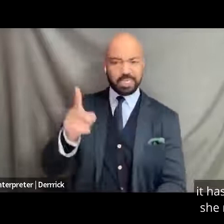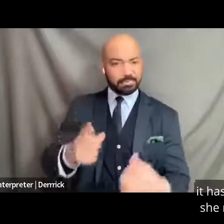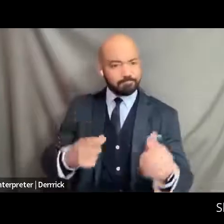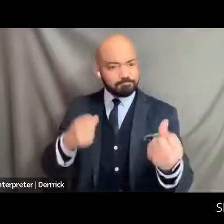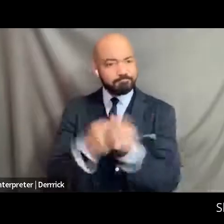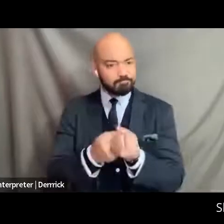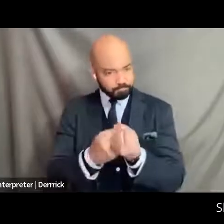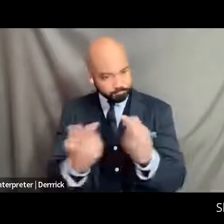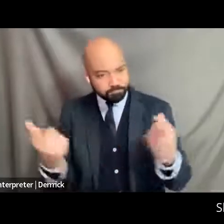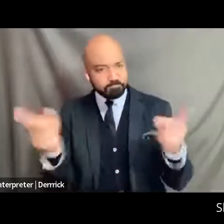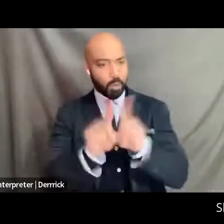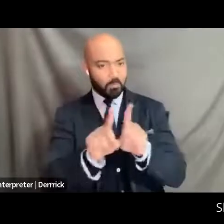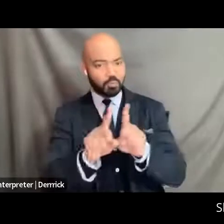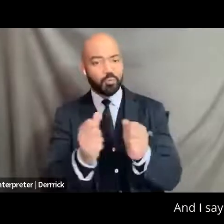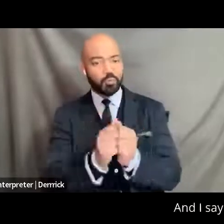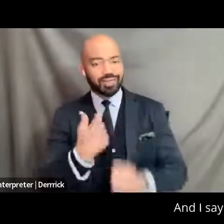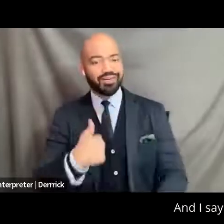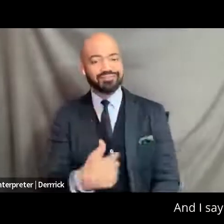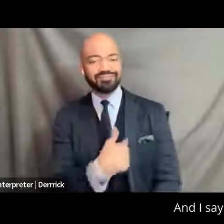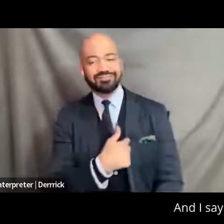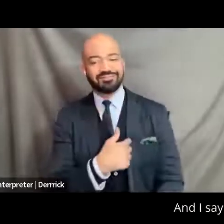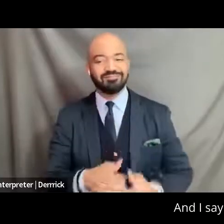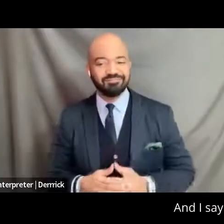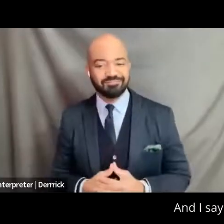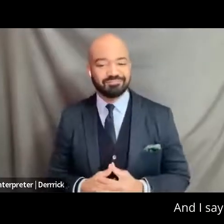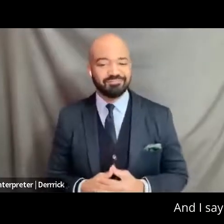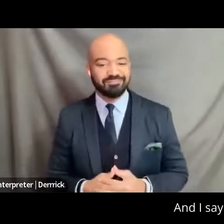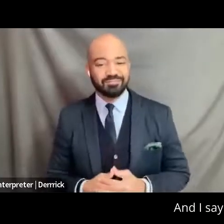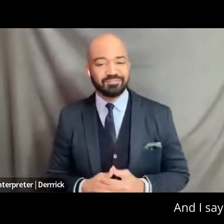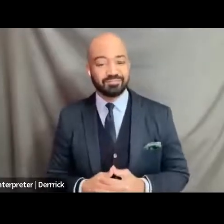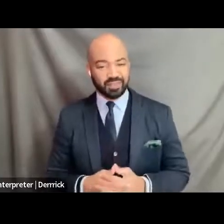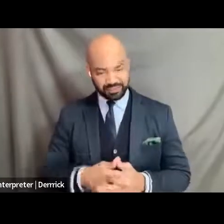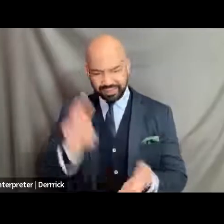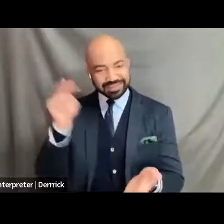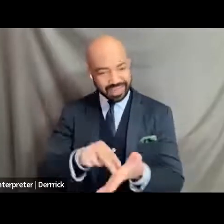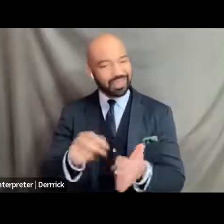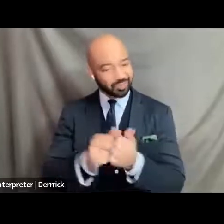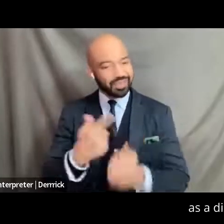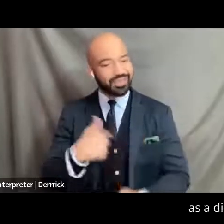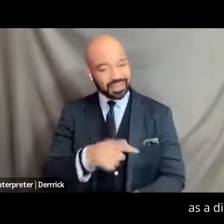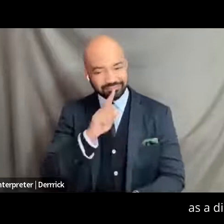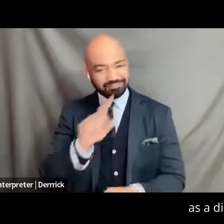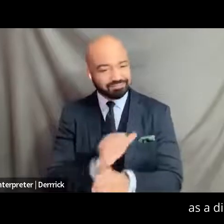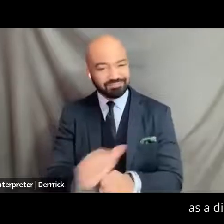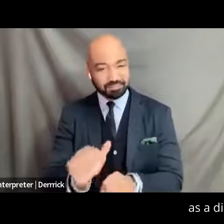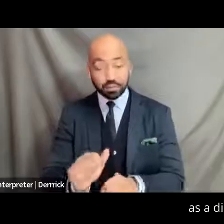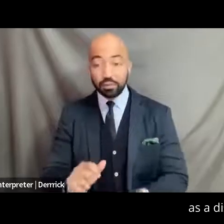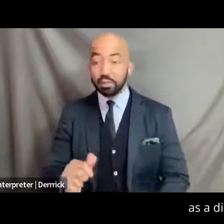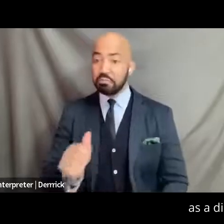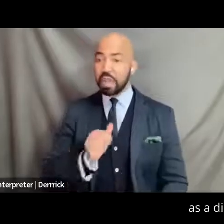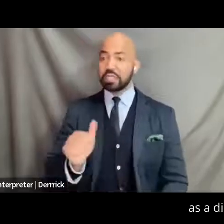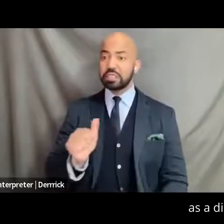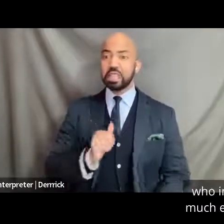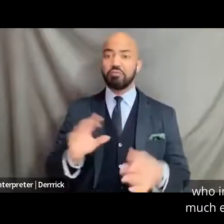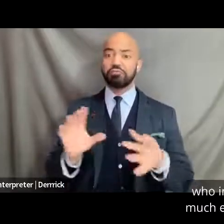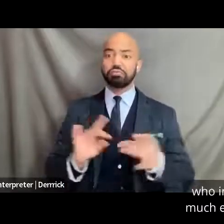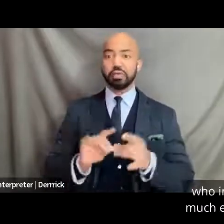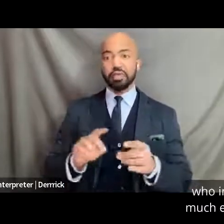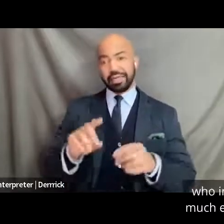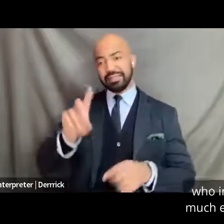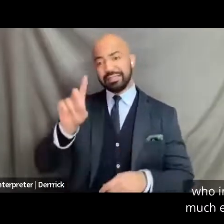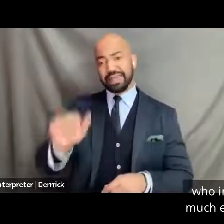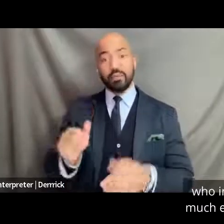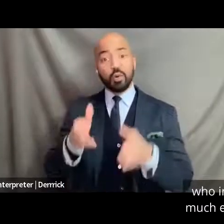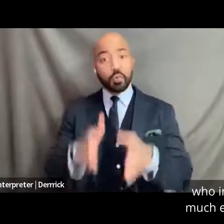with us she stands with us and i say that coming to you today as as as a disabled person of color who in